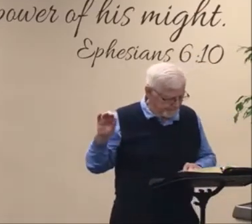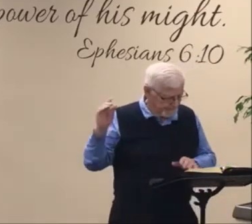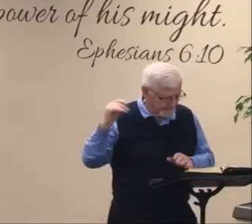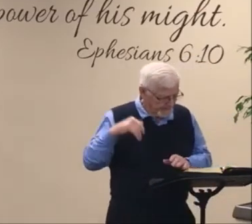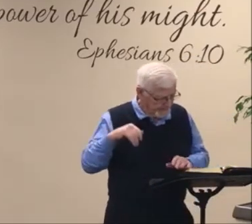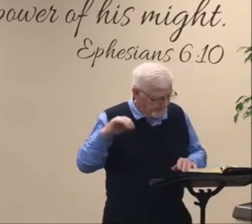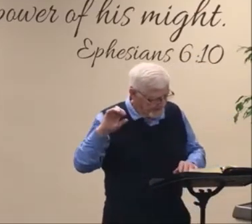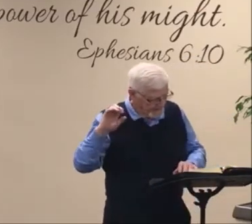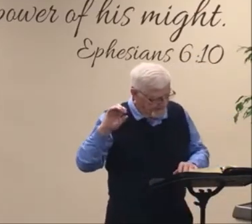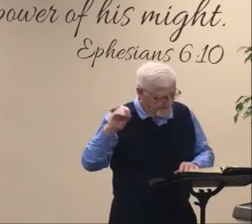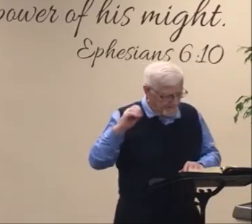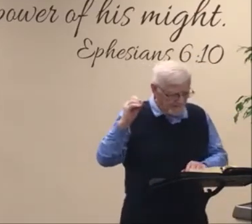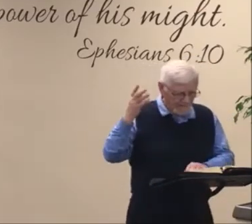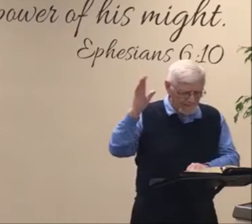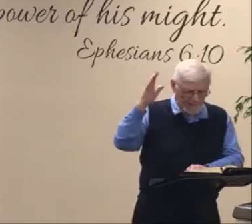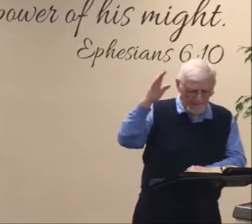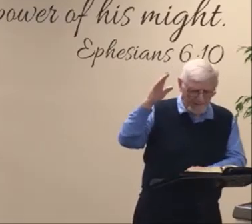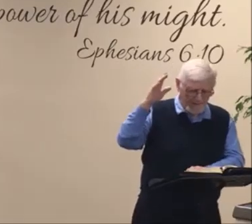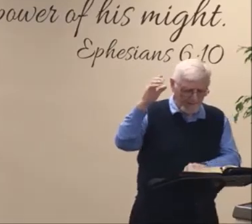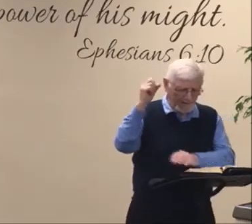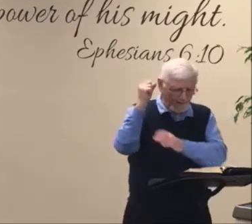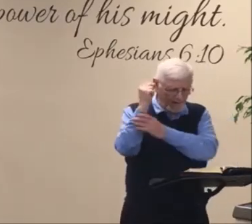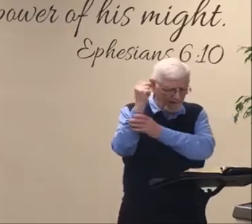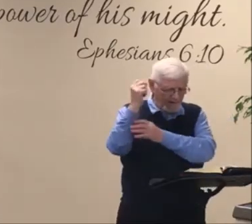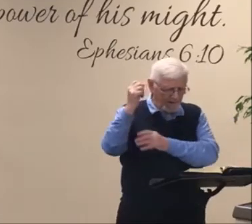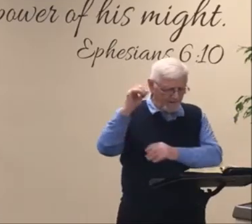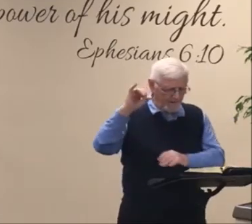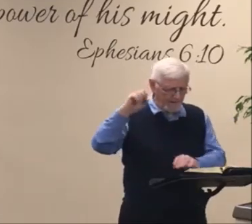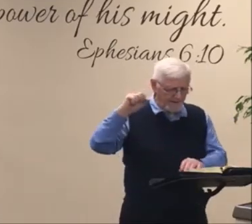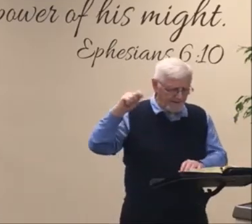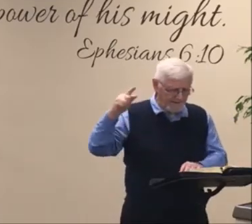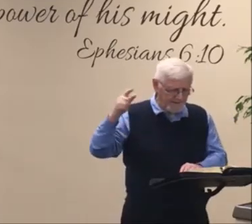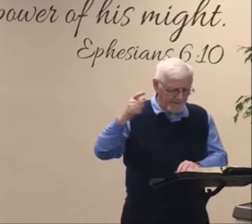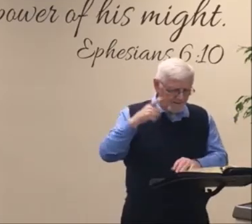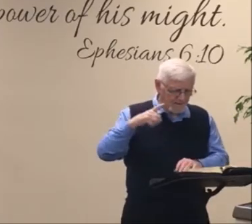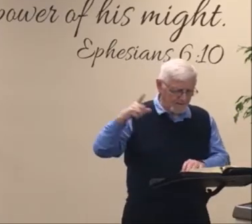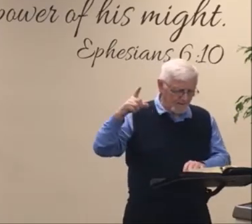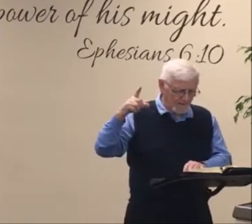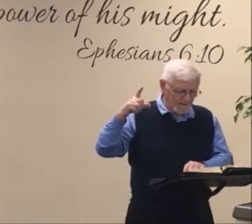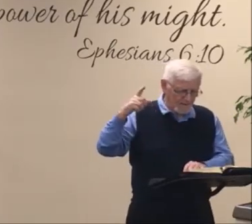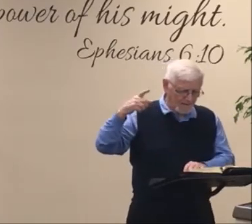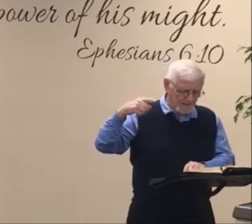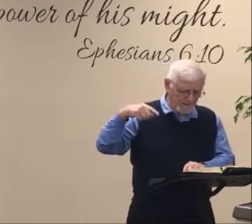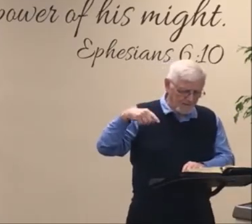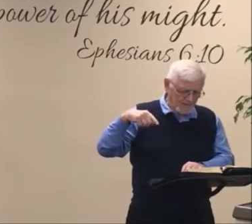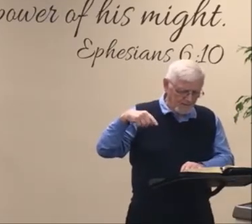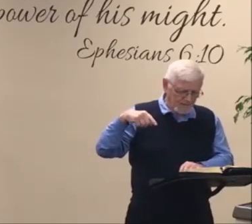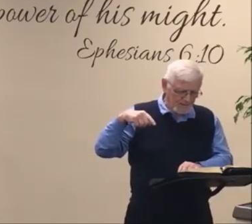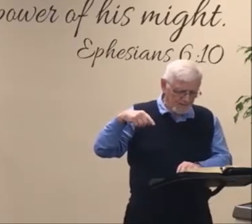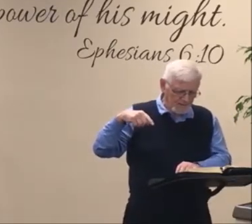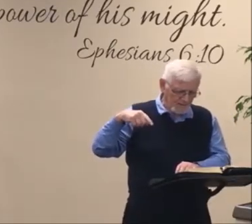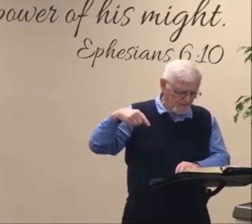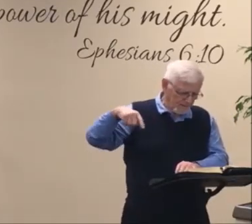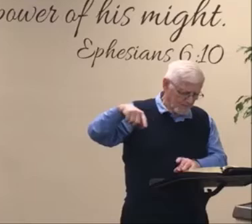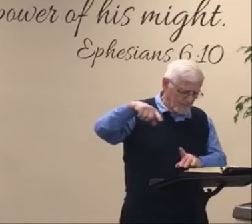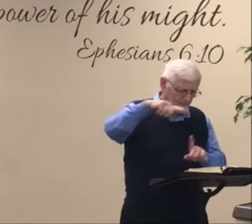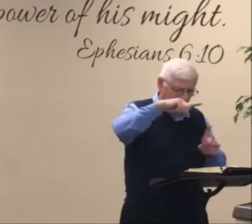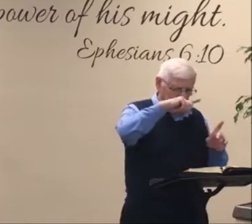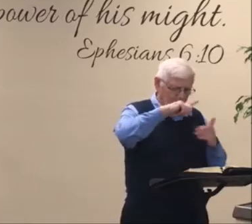O God of my father Abraham, God of my father Isaac, the Lord which said unto me, return unto thy country and to thy